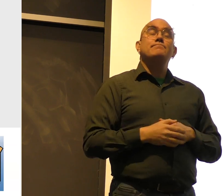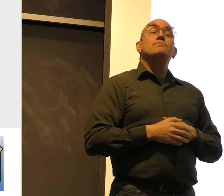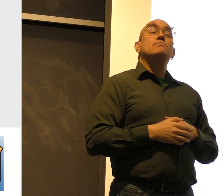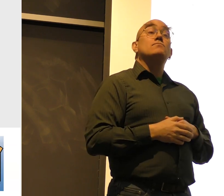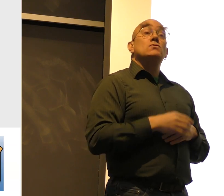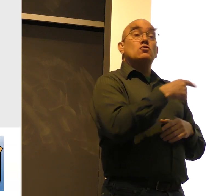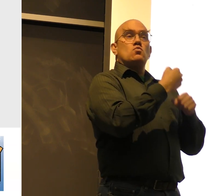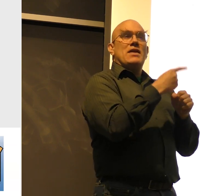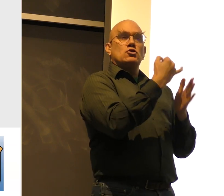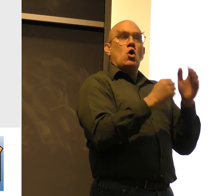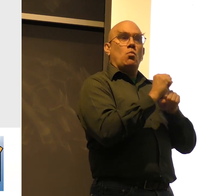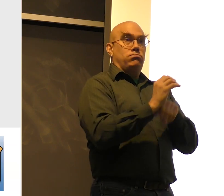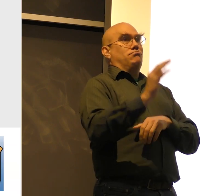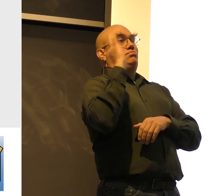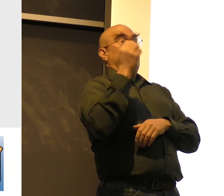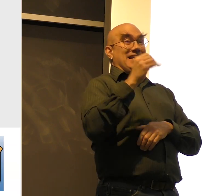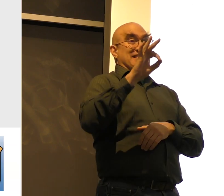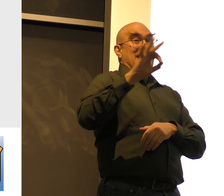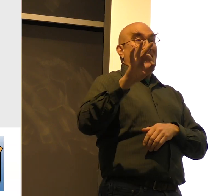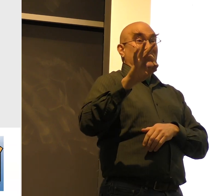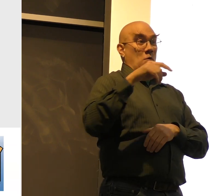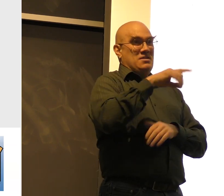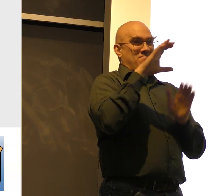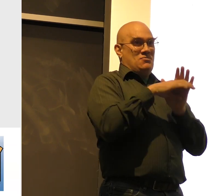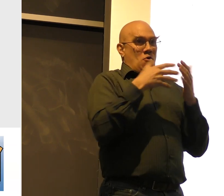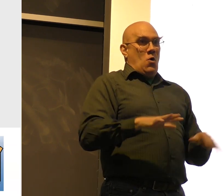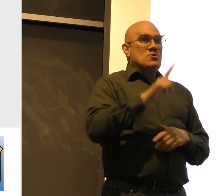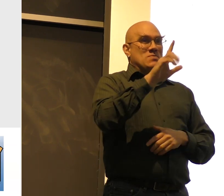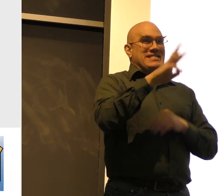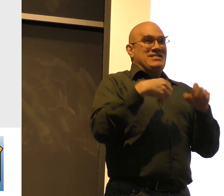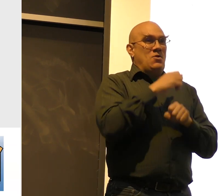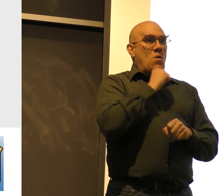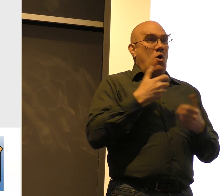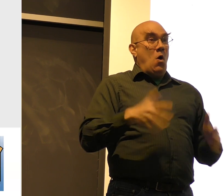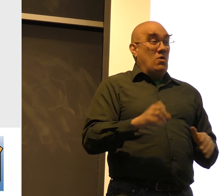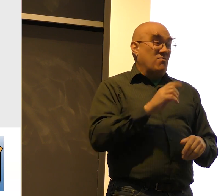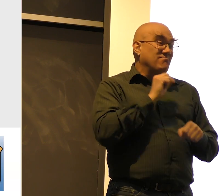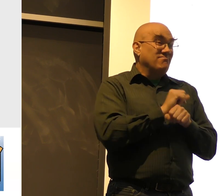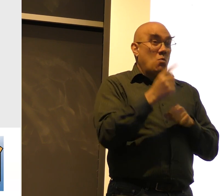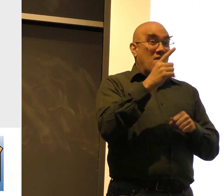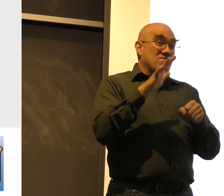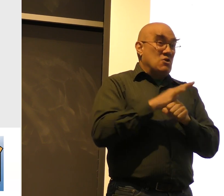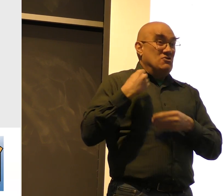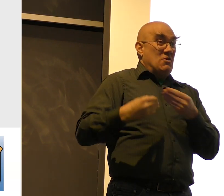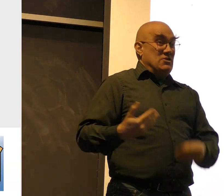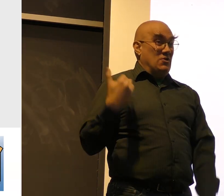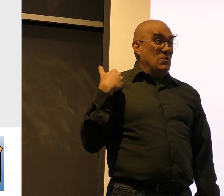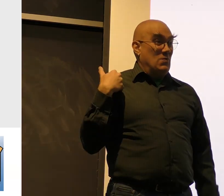really a leader in that movement, and this is an artwork that she created back in 1999, so this picture is already 26 years old.